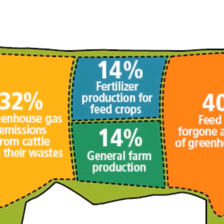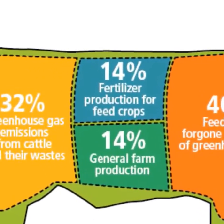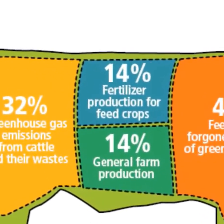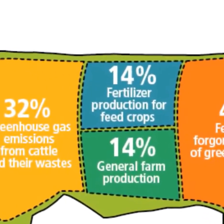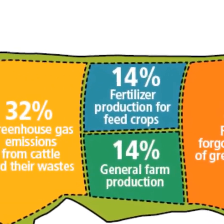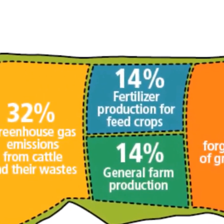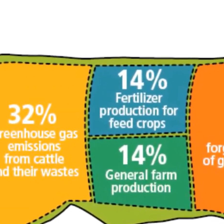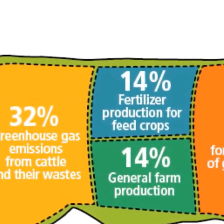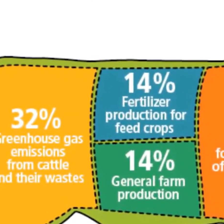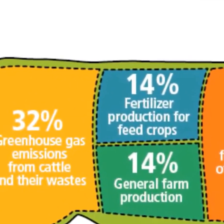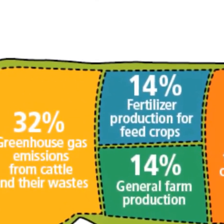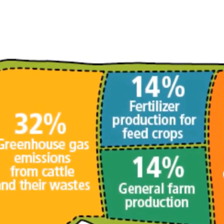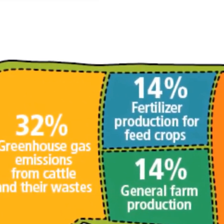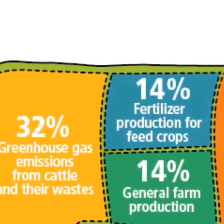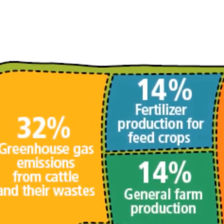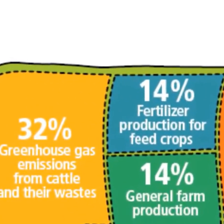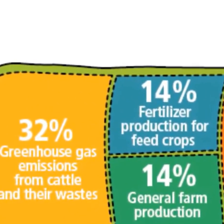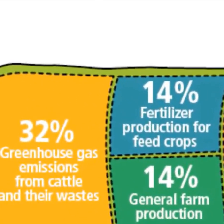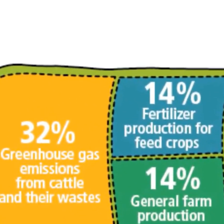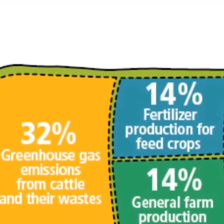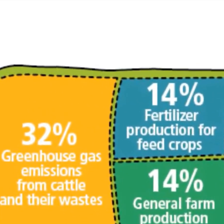Another graphic to look at.